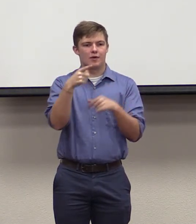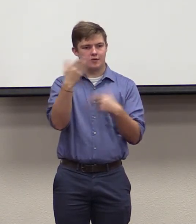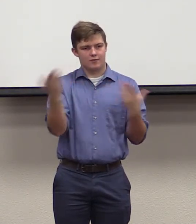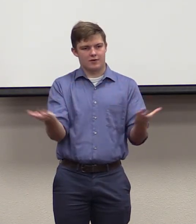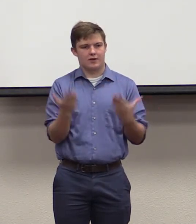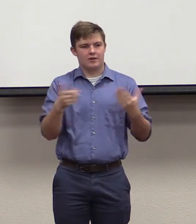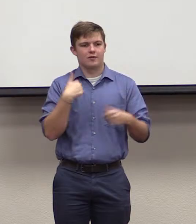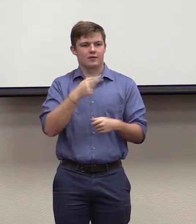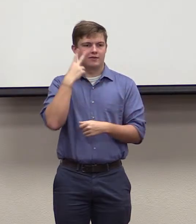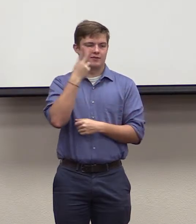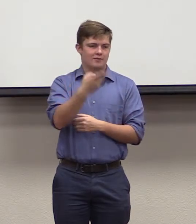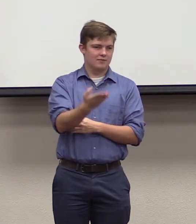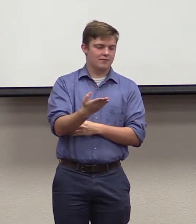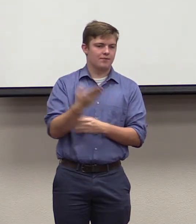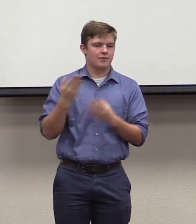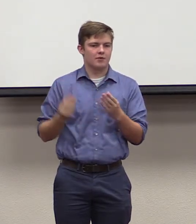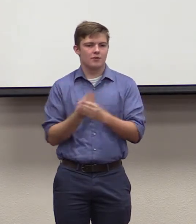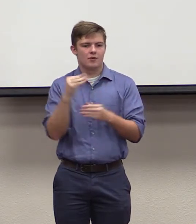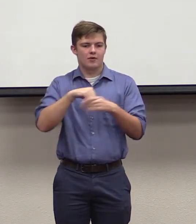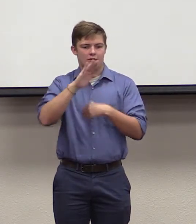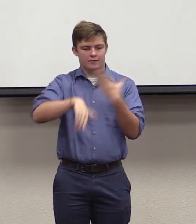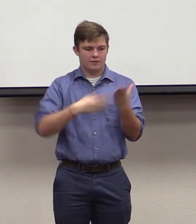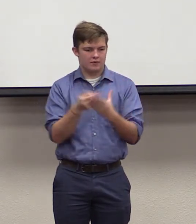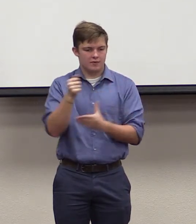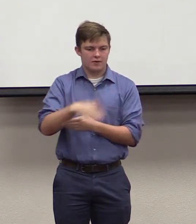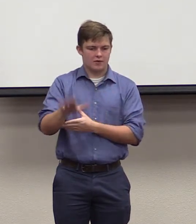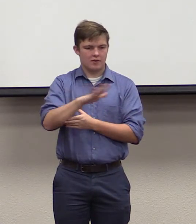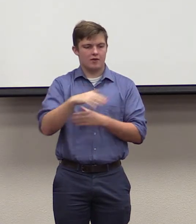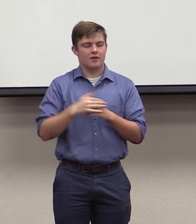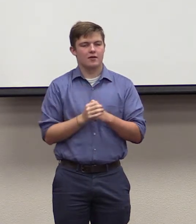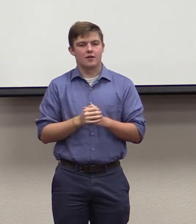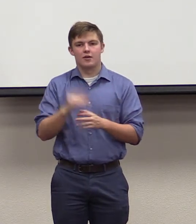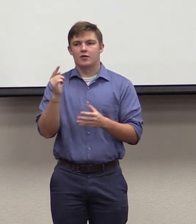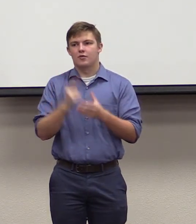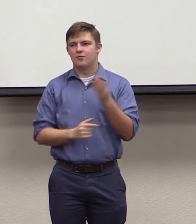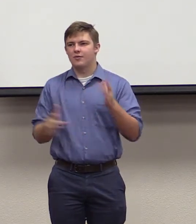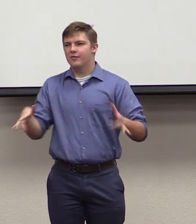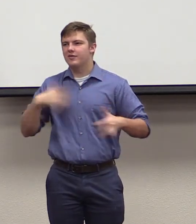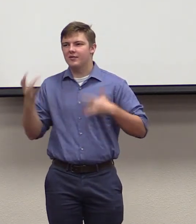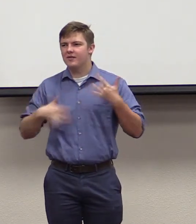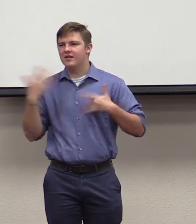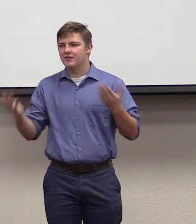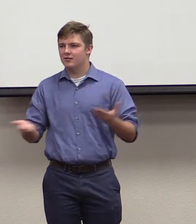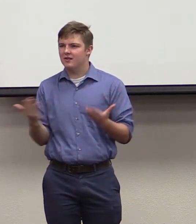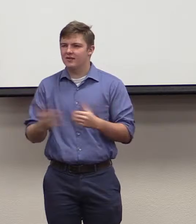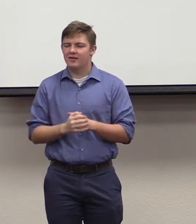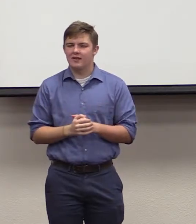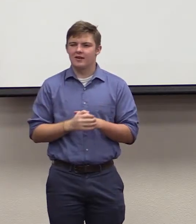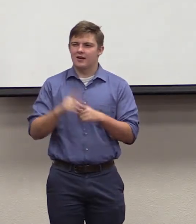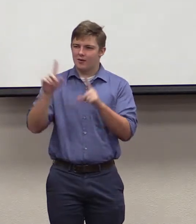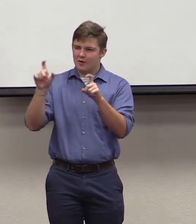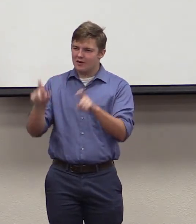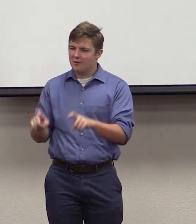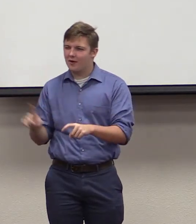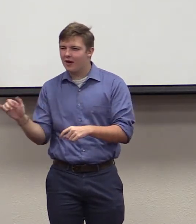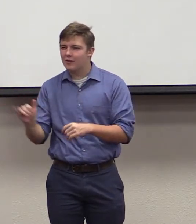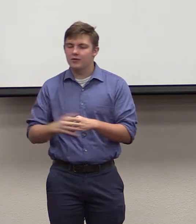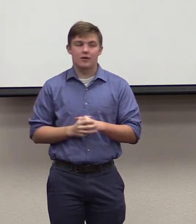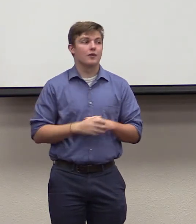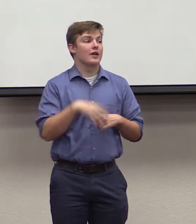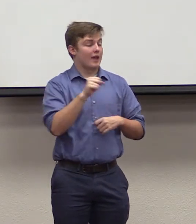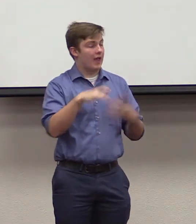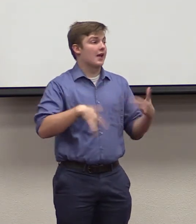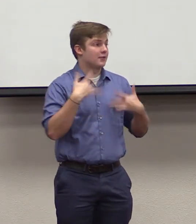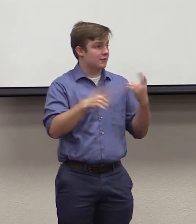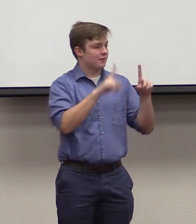those areas. He also mentions what have been some of the joys and trials here. He said, yeah, joys and trials, and then